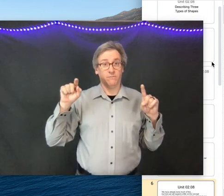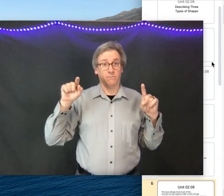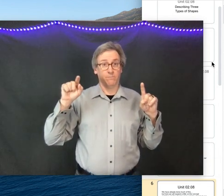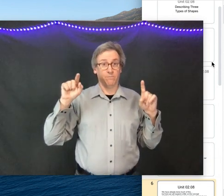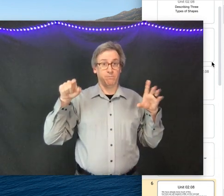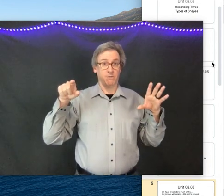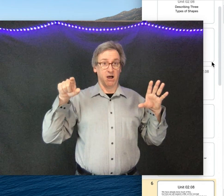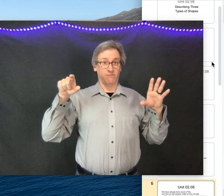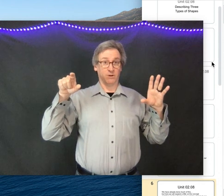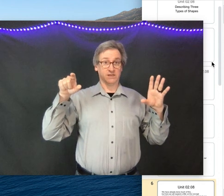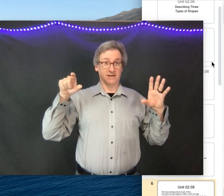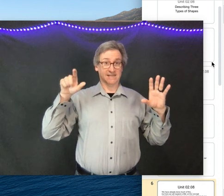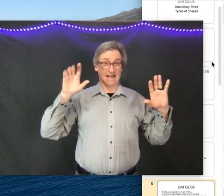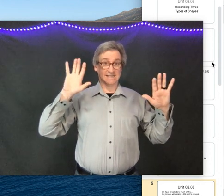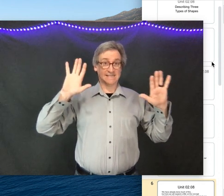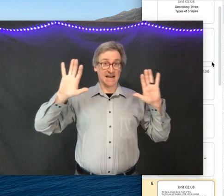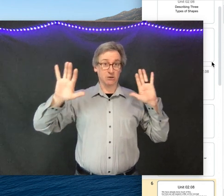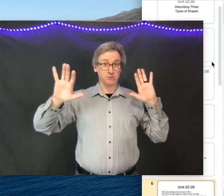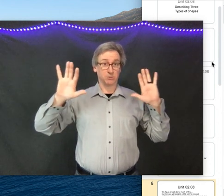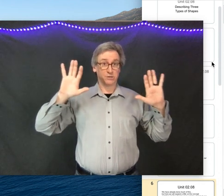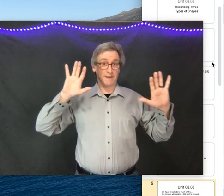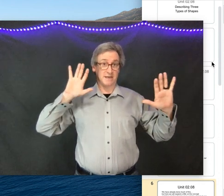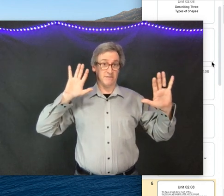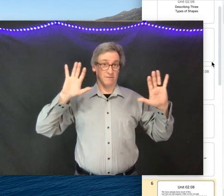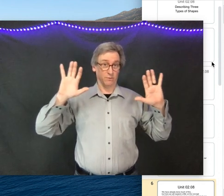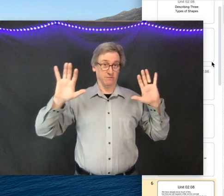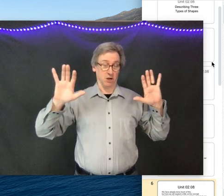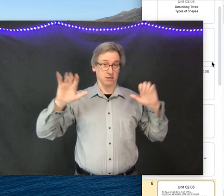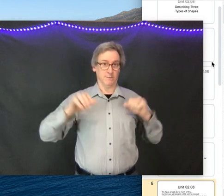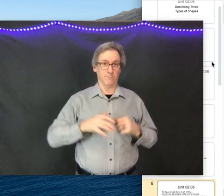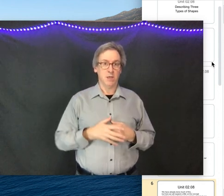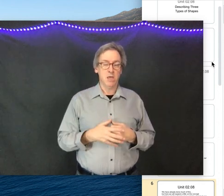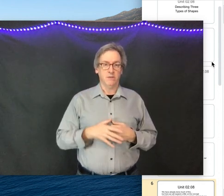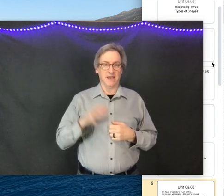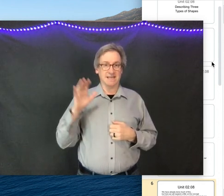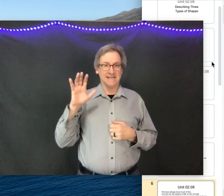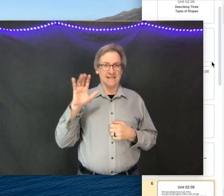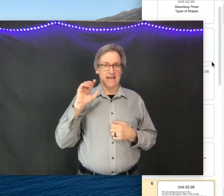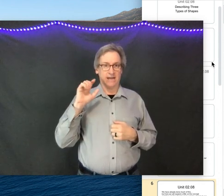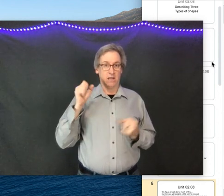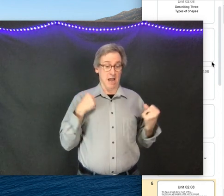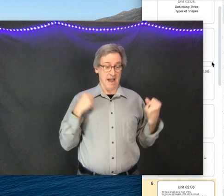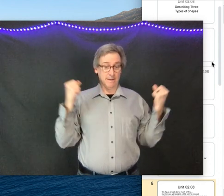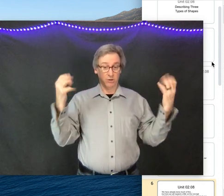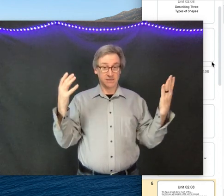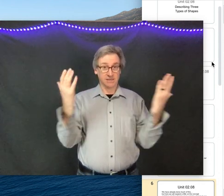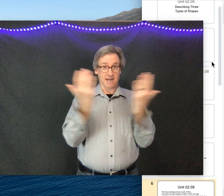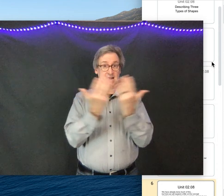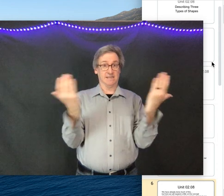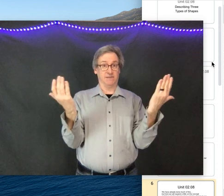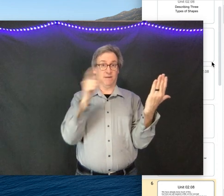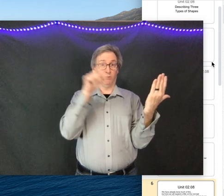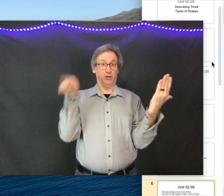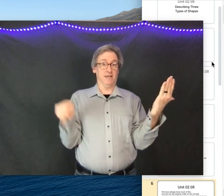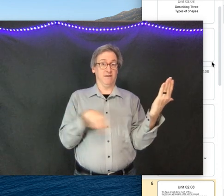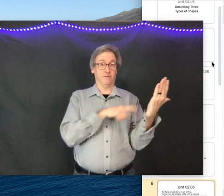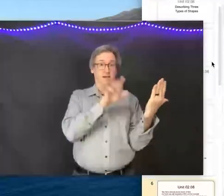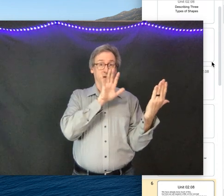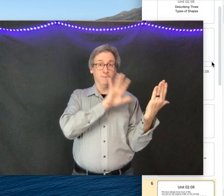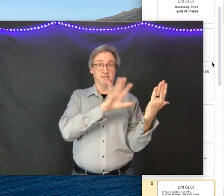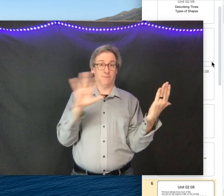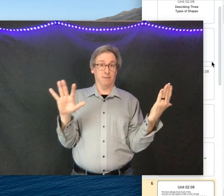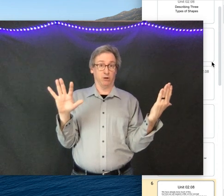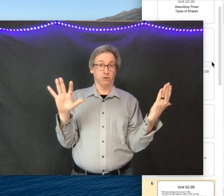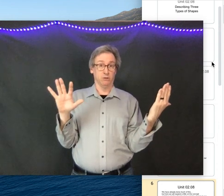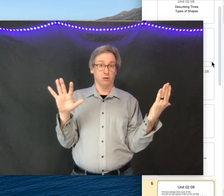going to focus on is that signer's perspective that we've talked about. The idea that I am going to sign as if I'm looking at everything